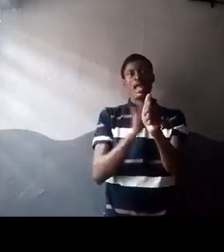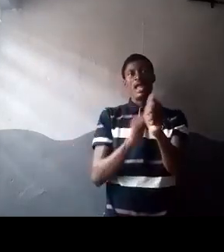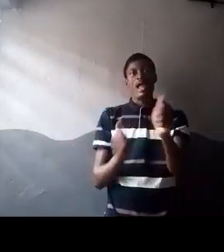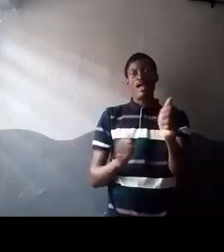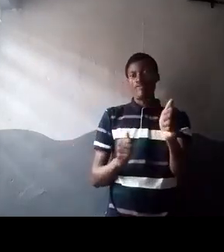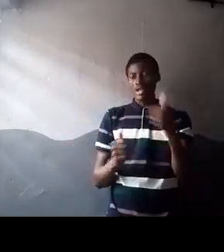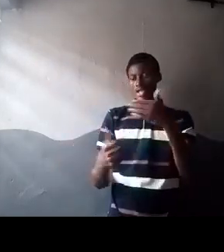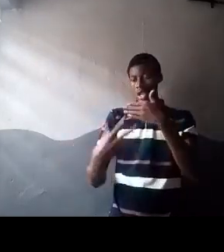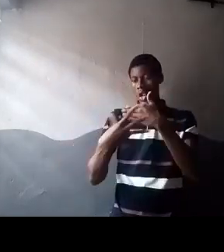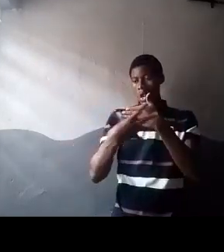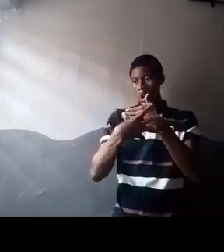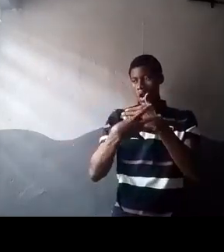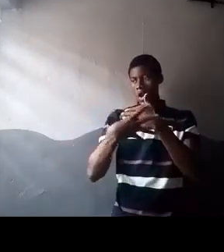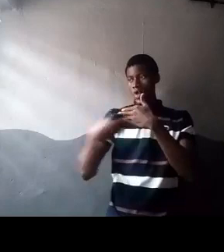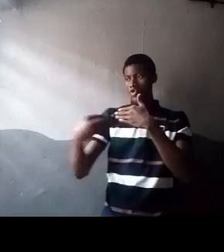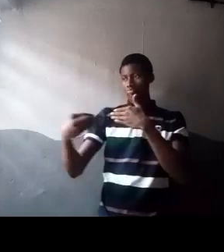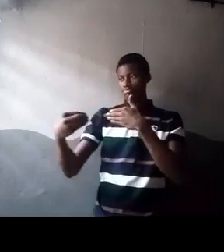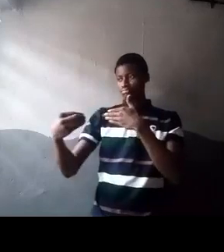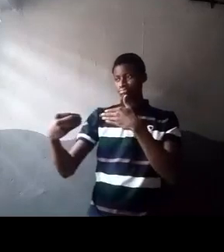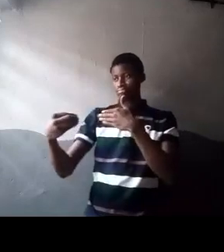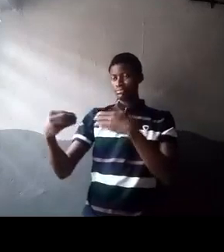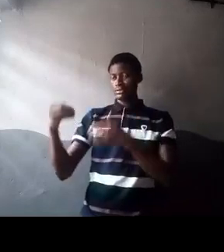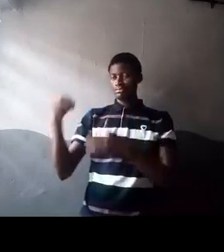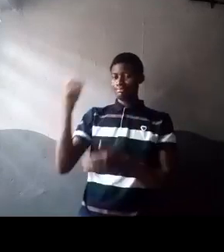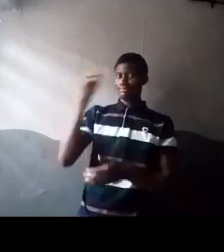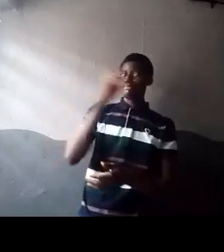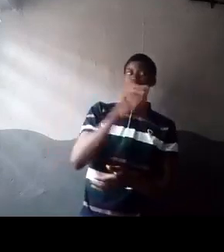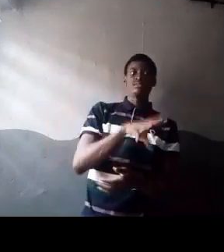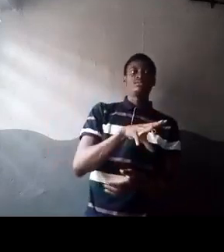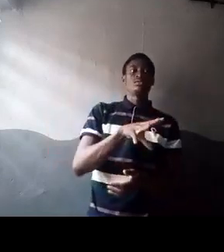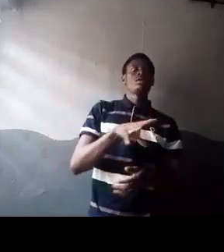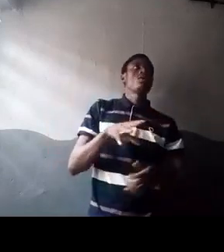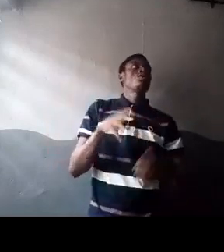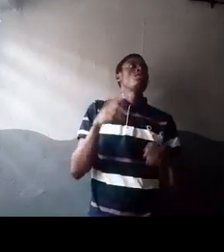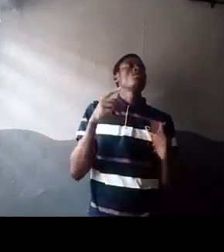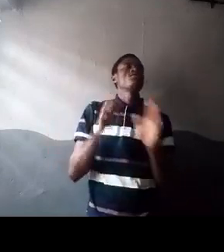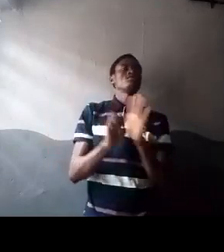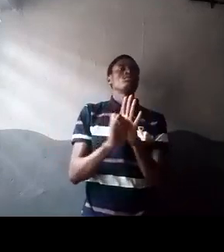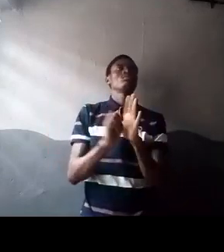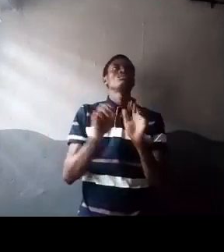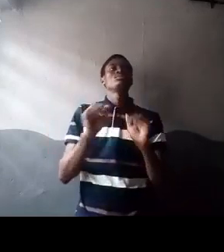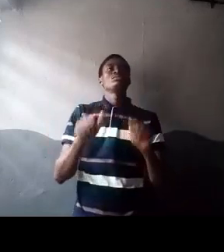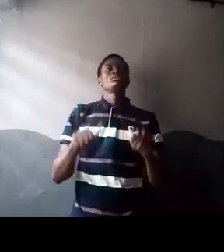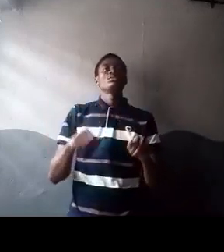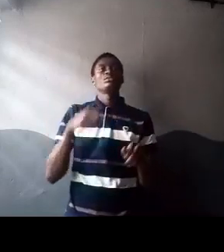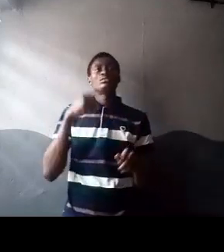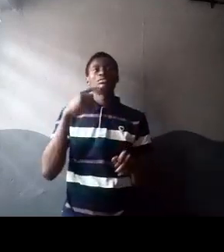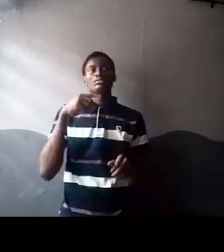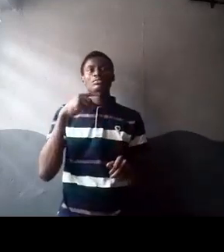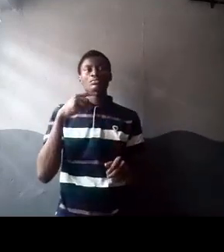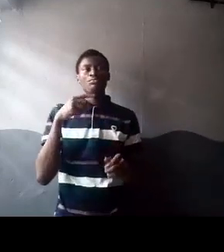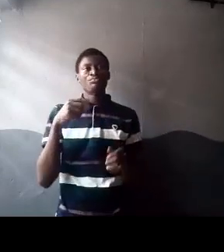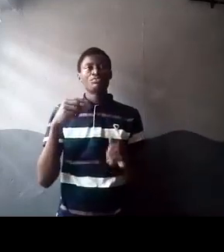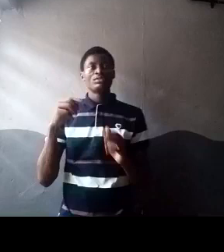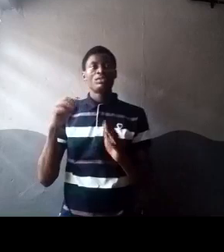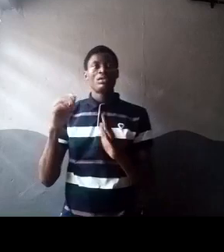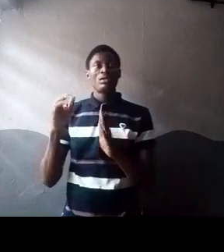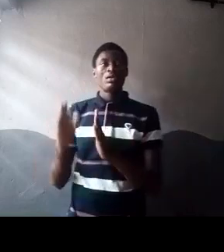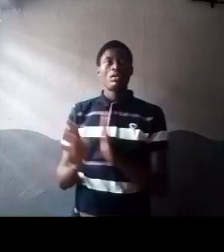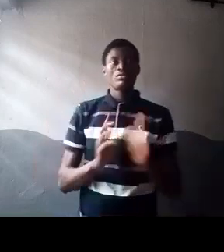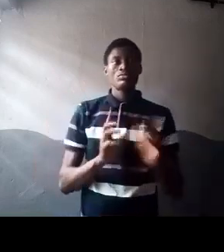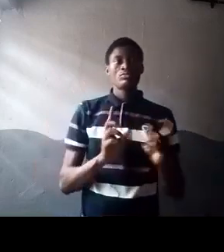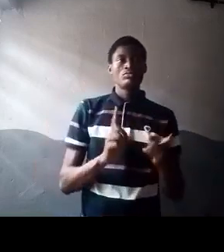You can say, for example, according to the World Bank,